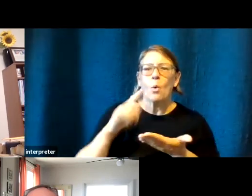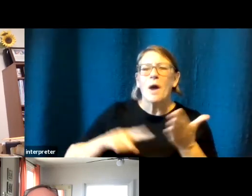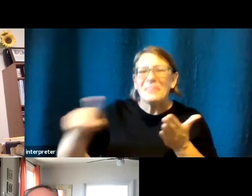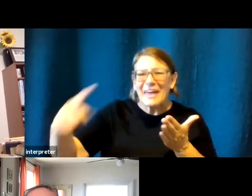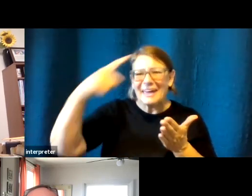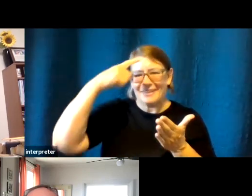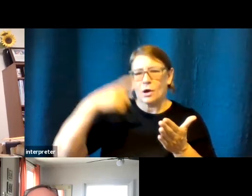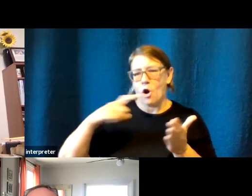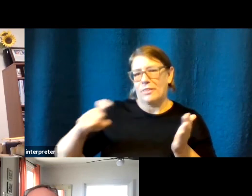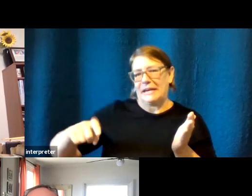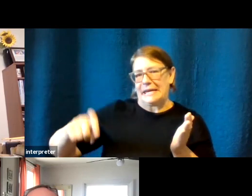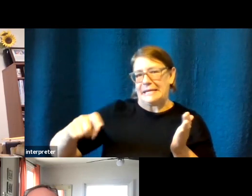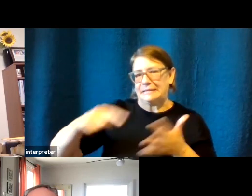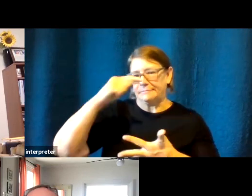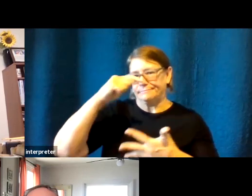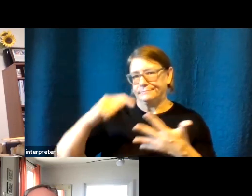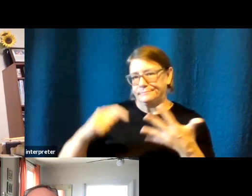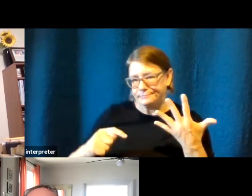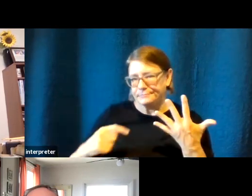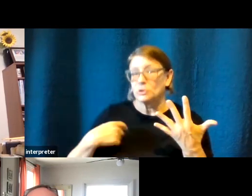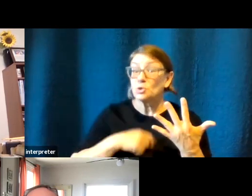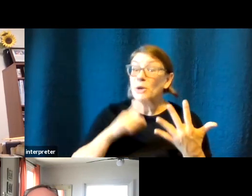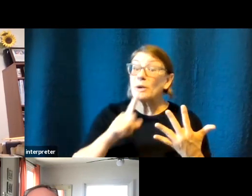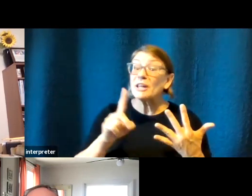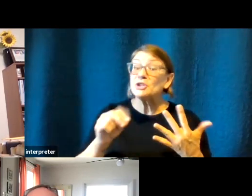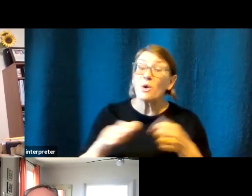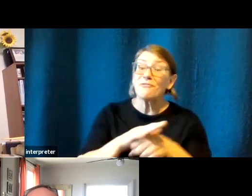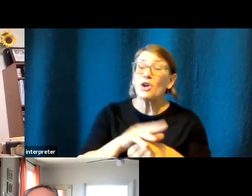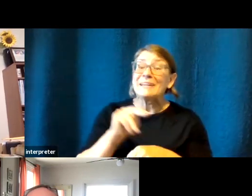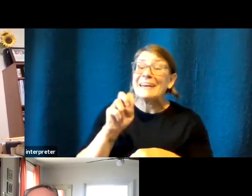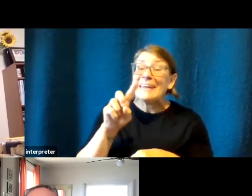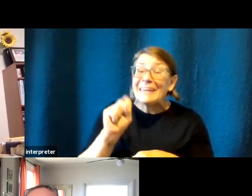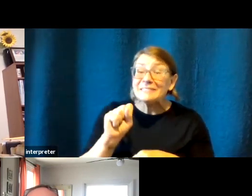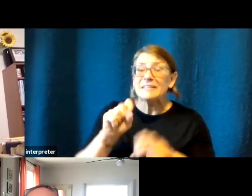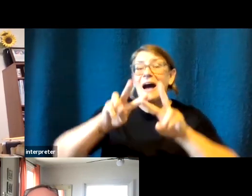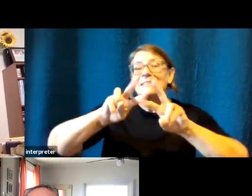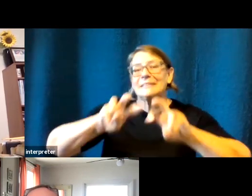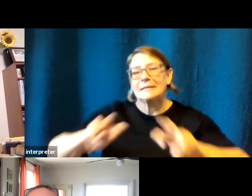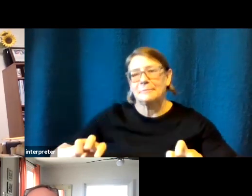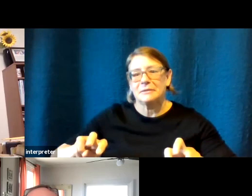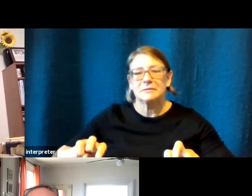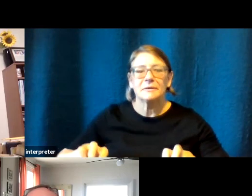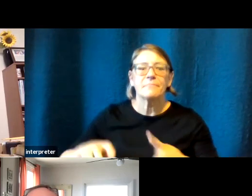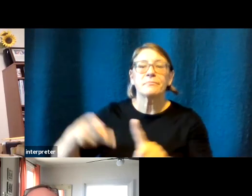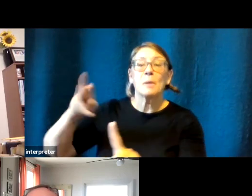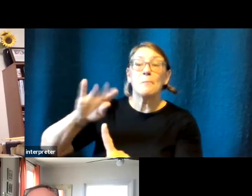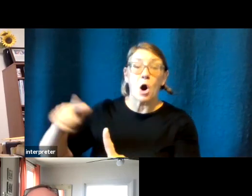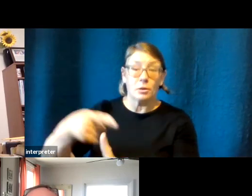needs are, so that we actually do a needs assessment of some kind. Can I suggest